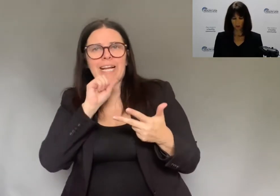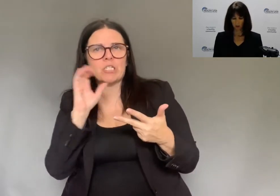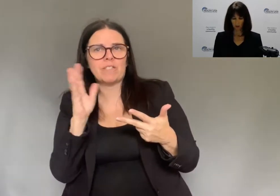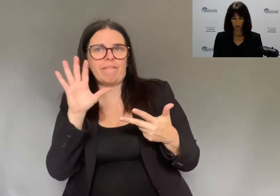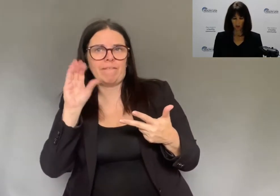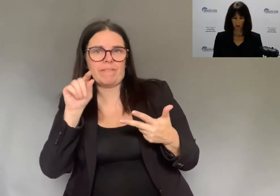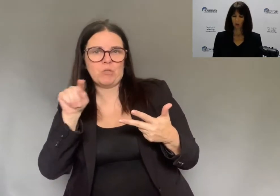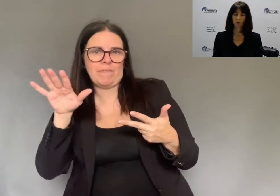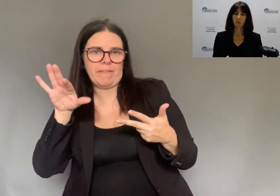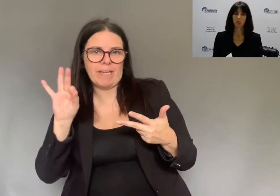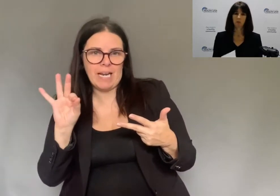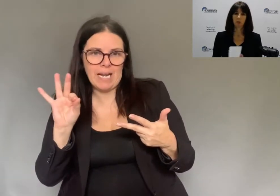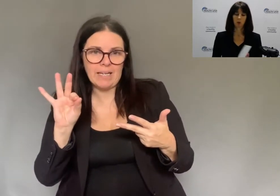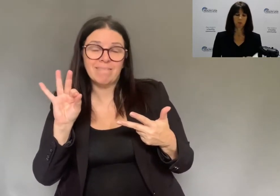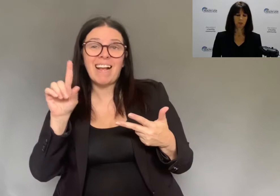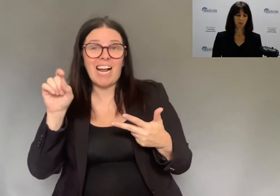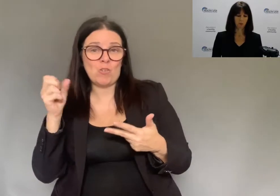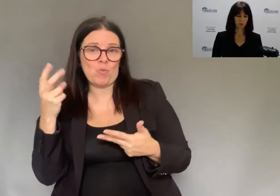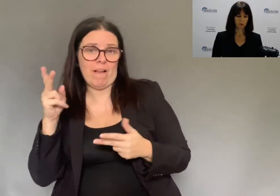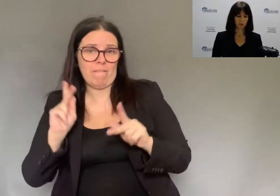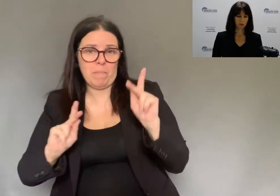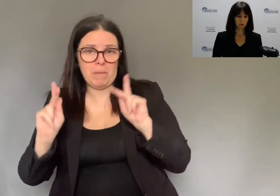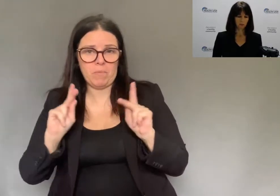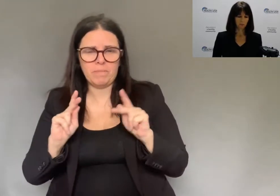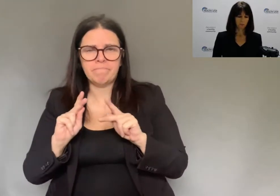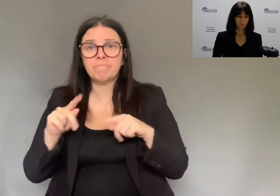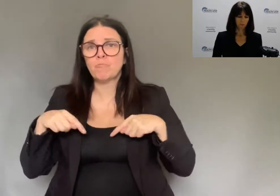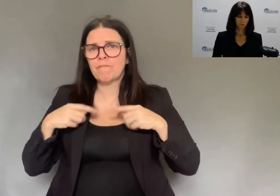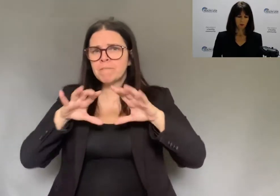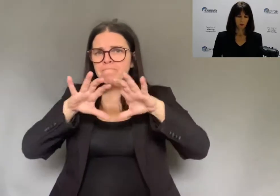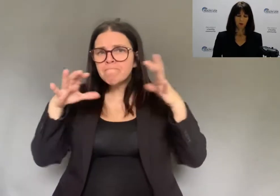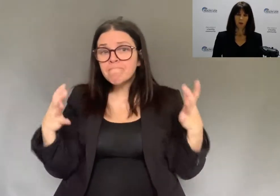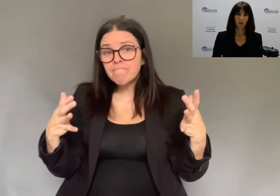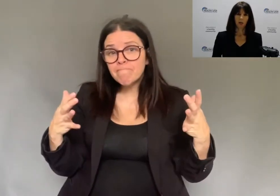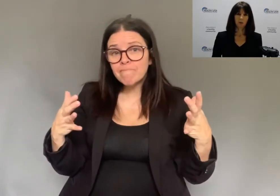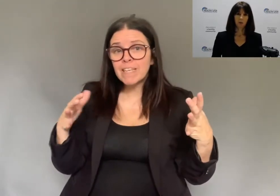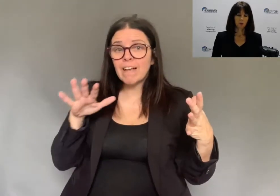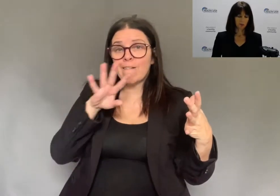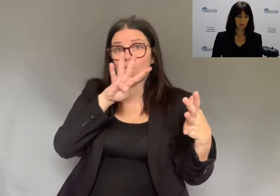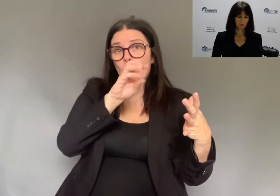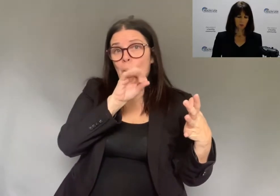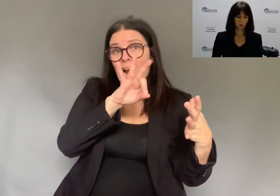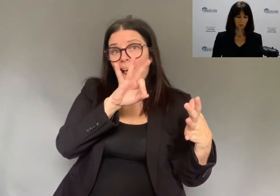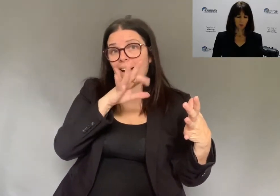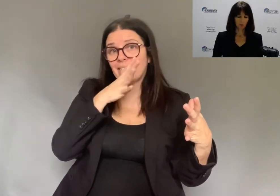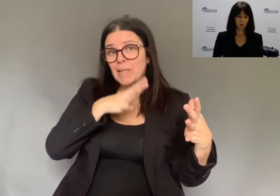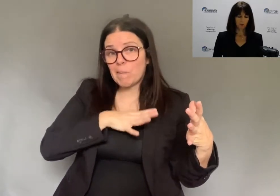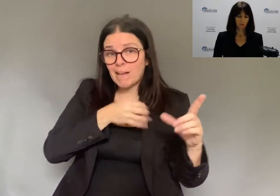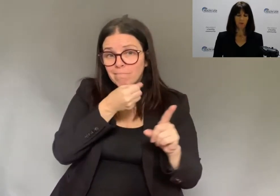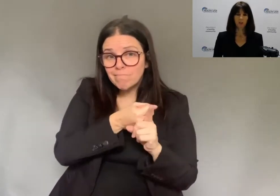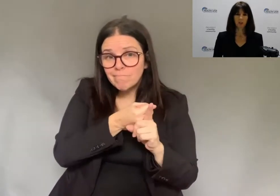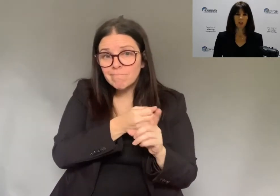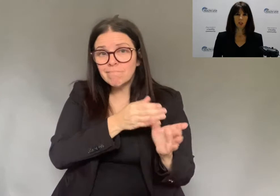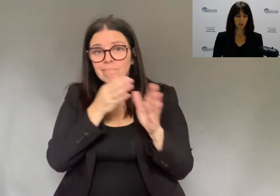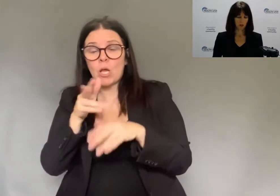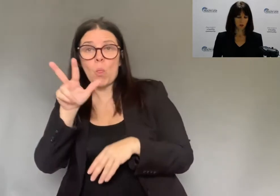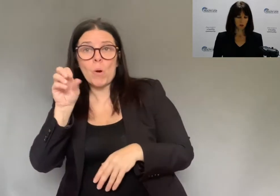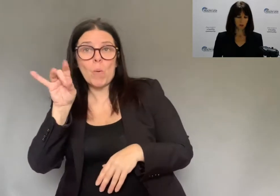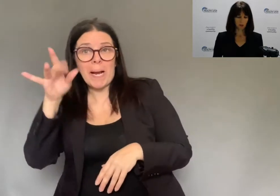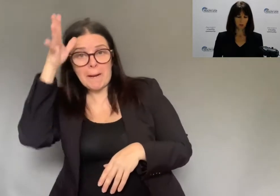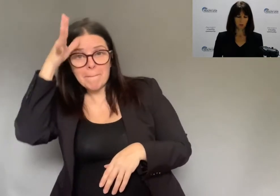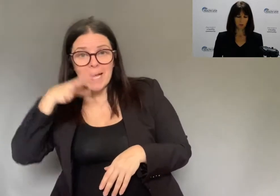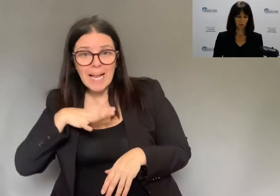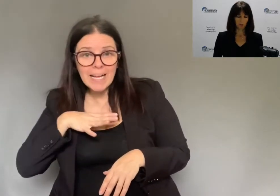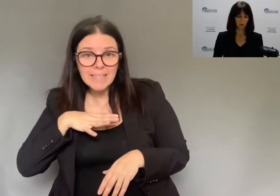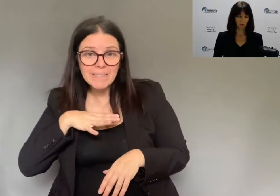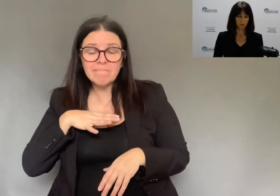care and retirement homes among residents. Our health unit is currently working with 15 long-term